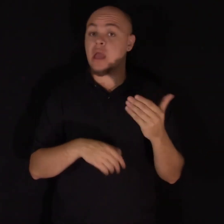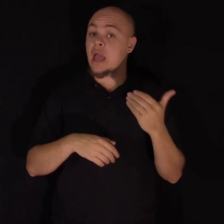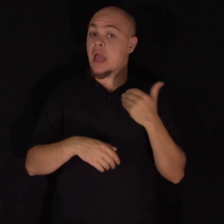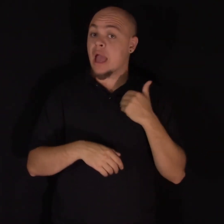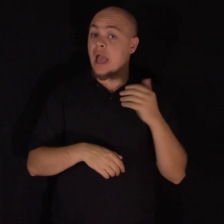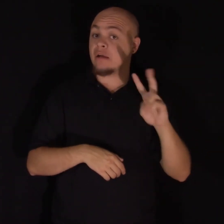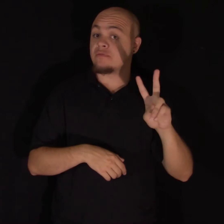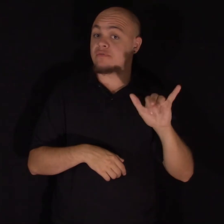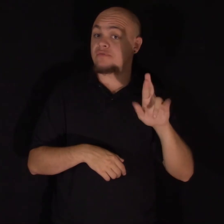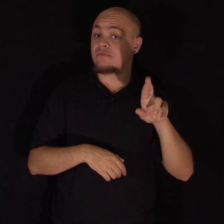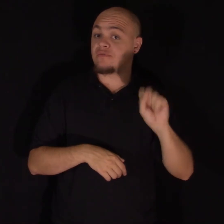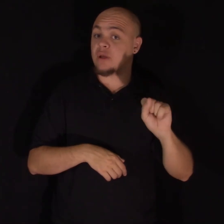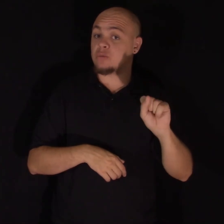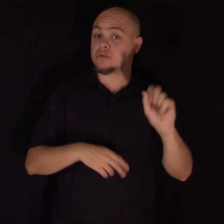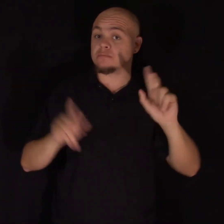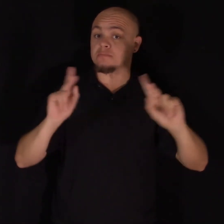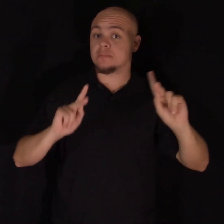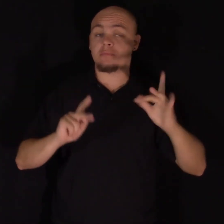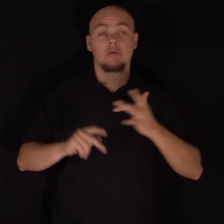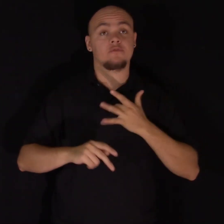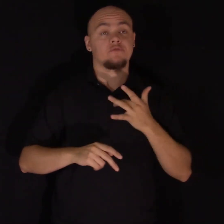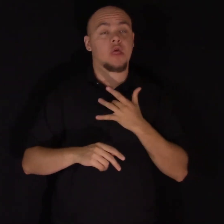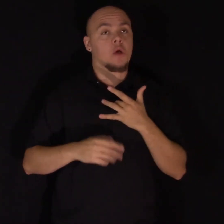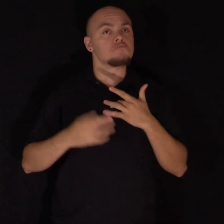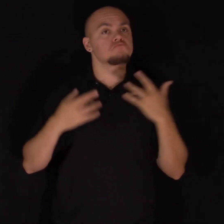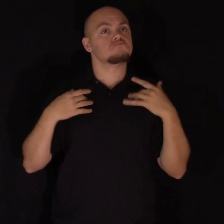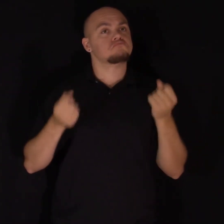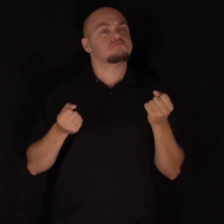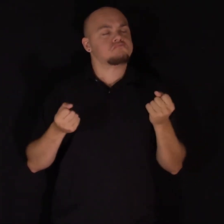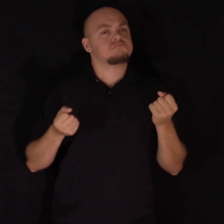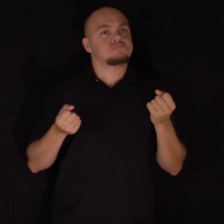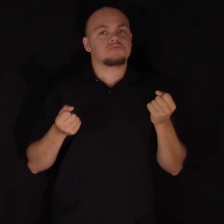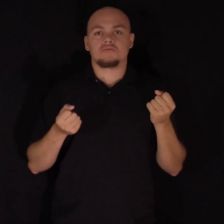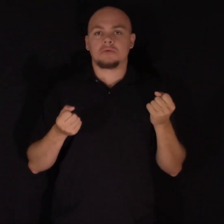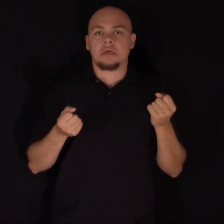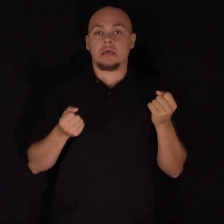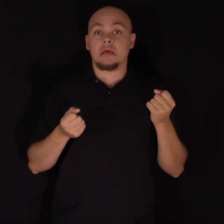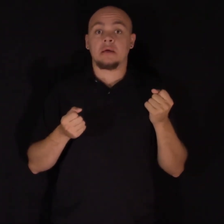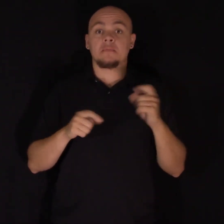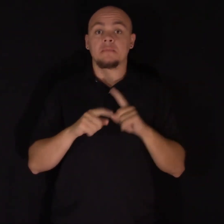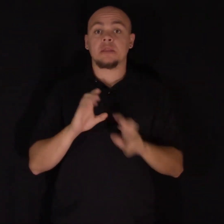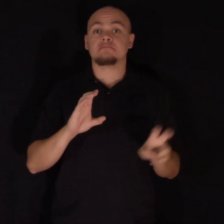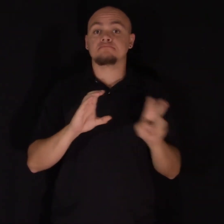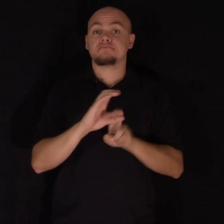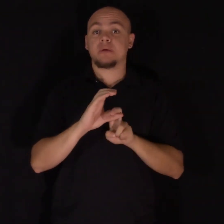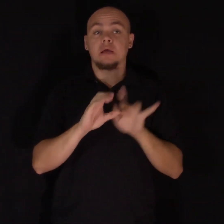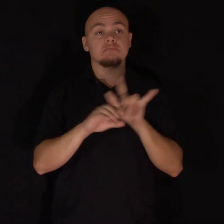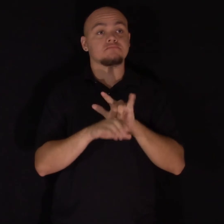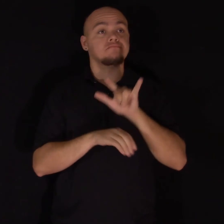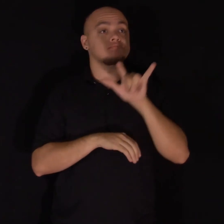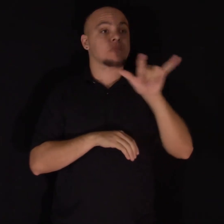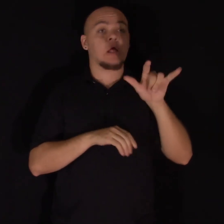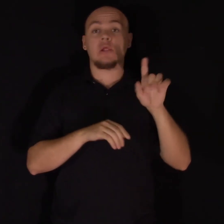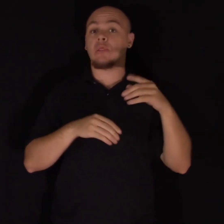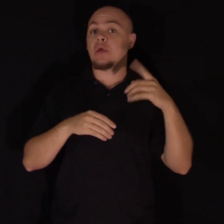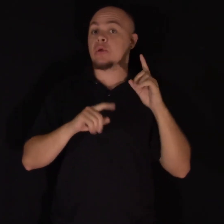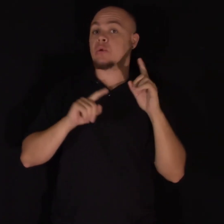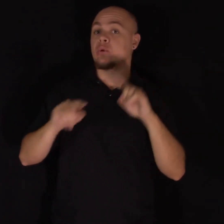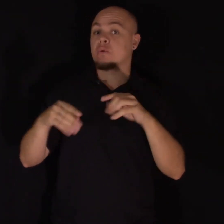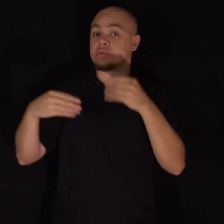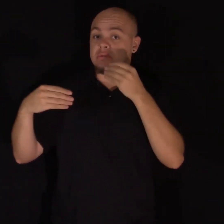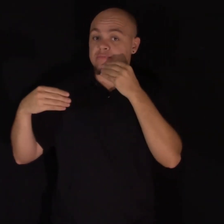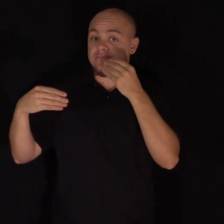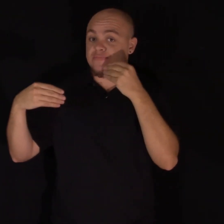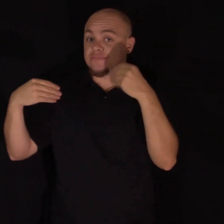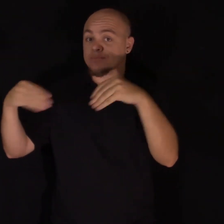virus where people feel well enough while they're infectious that they get on a plane or they go to a market. The source of